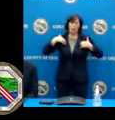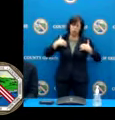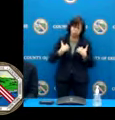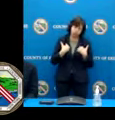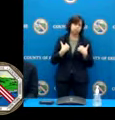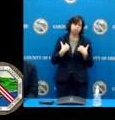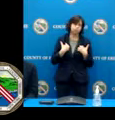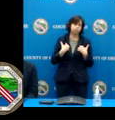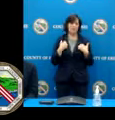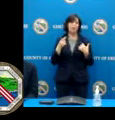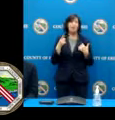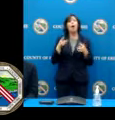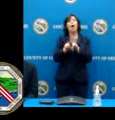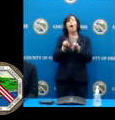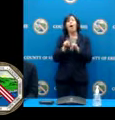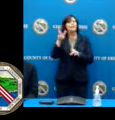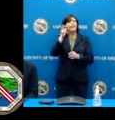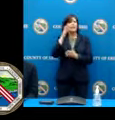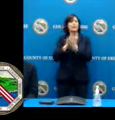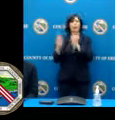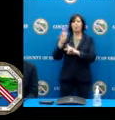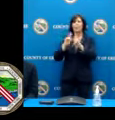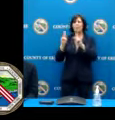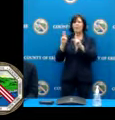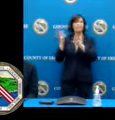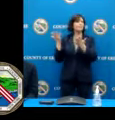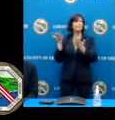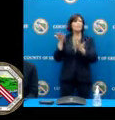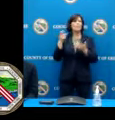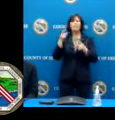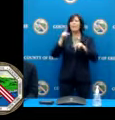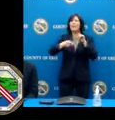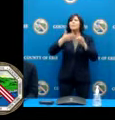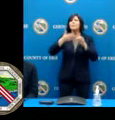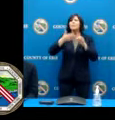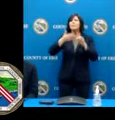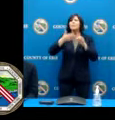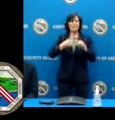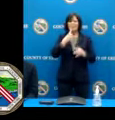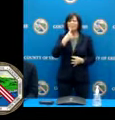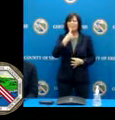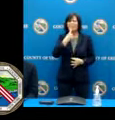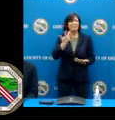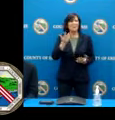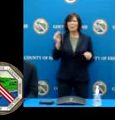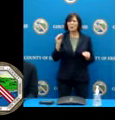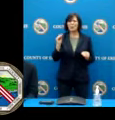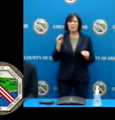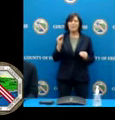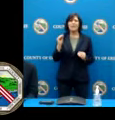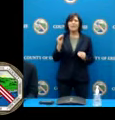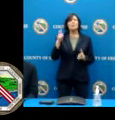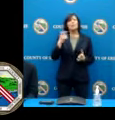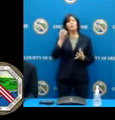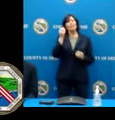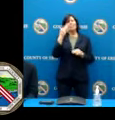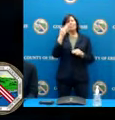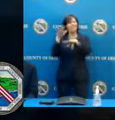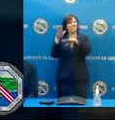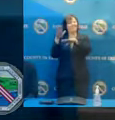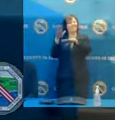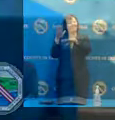fatigue, and we're also hearing that people have a loss of a smell or taste. So I just want to alert